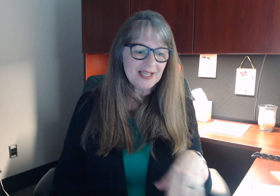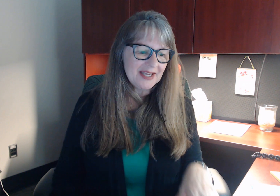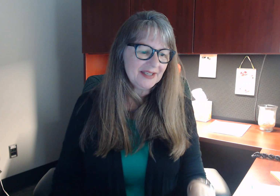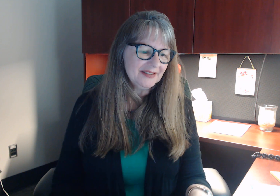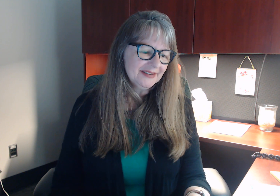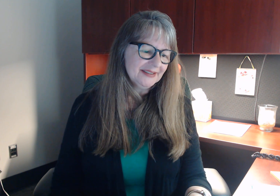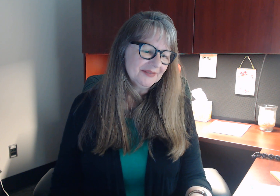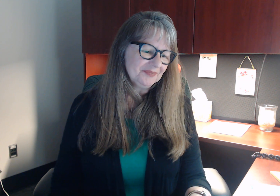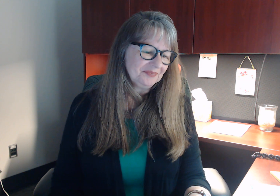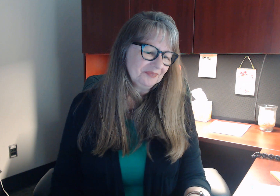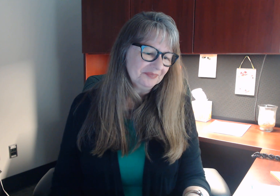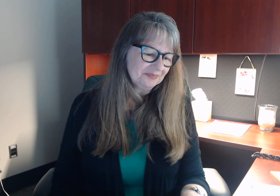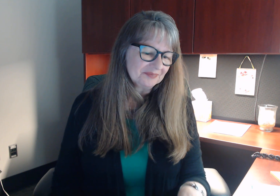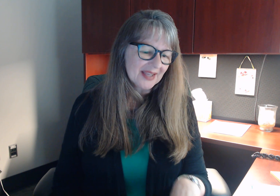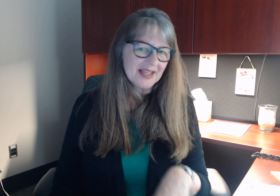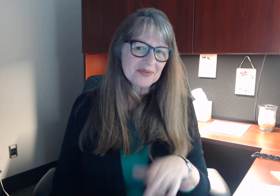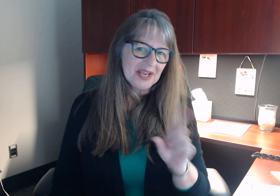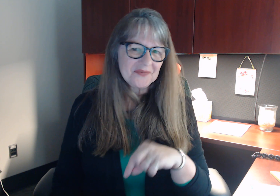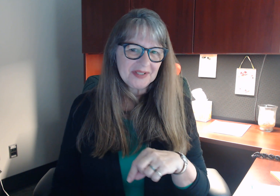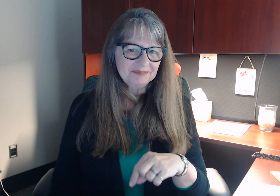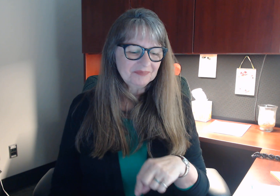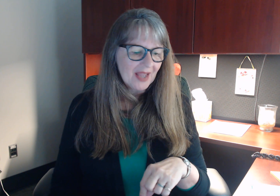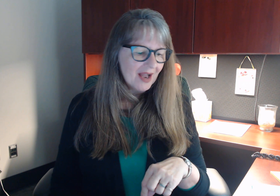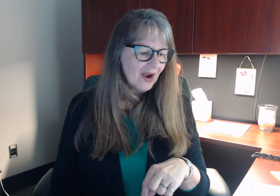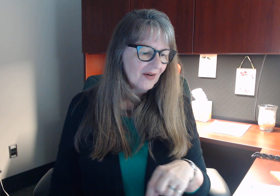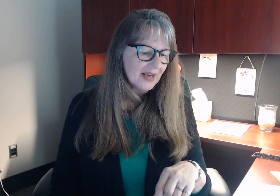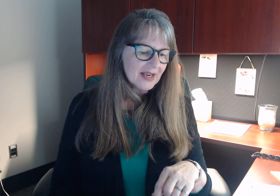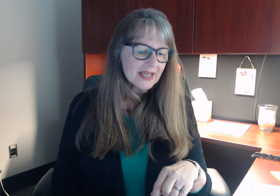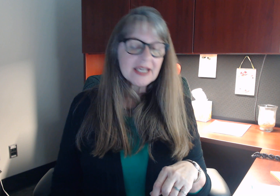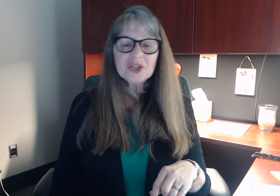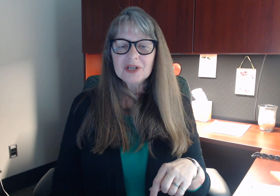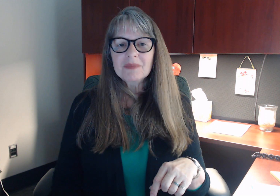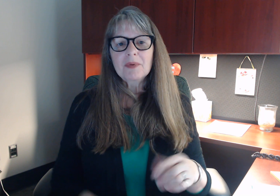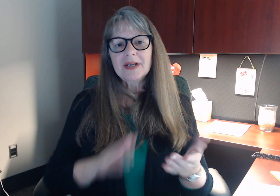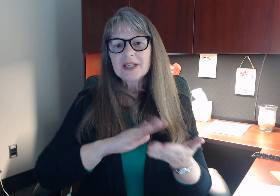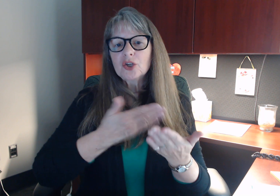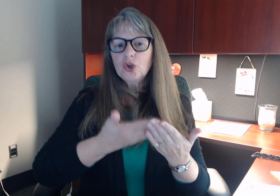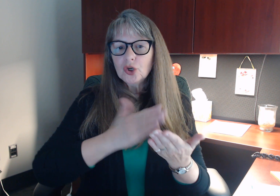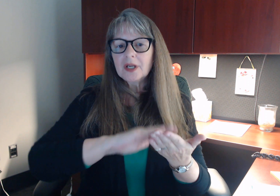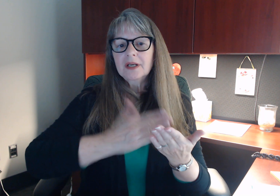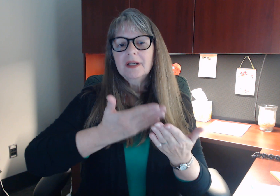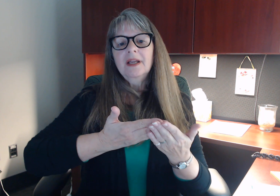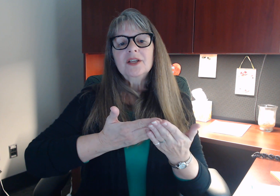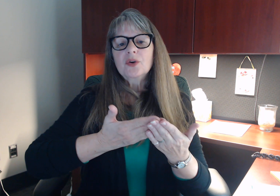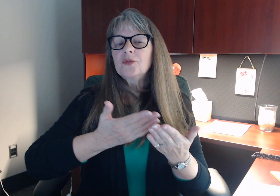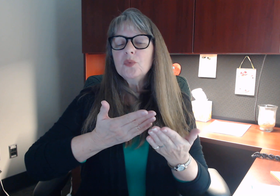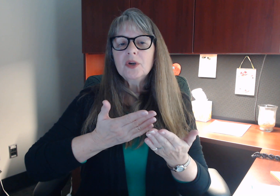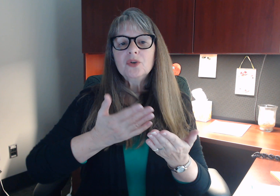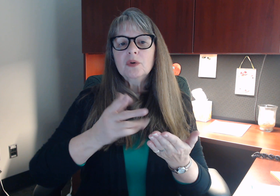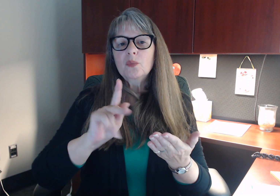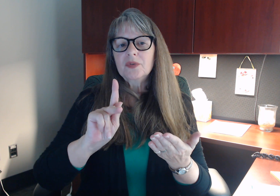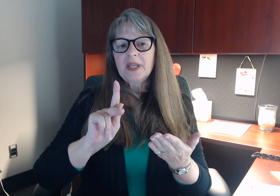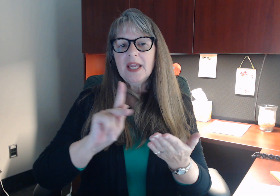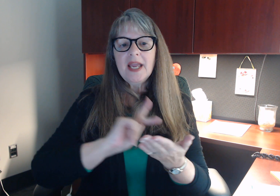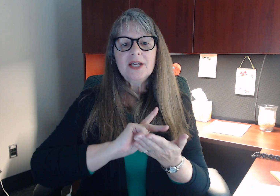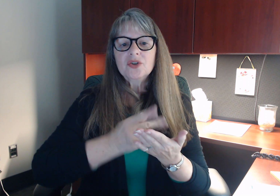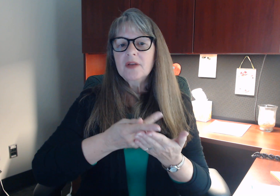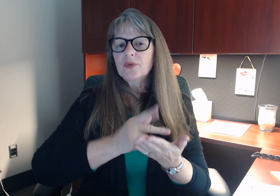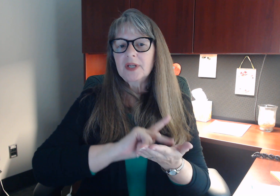slay. And that was kind of fun. All right, kitchen. Remember I said cook. So if you want to do it with the K handshake for